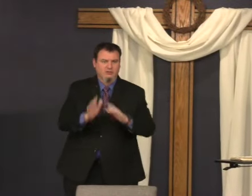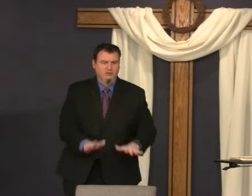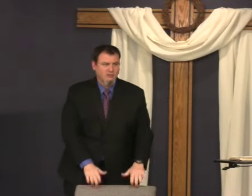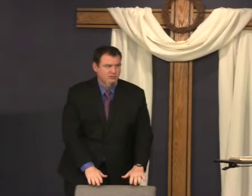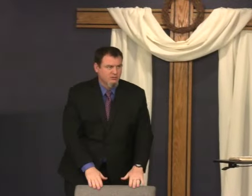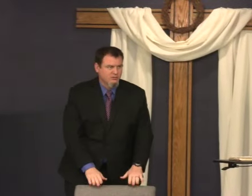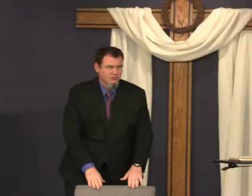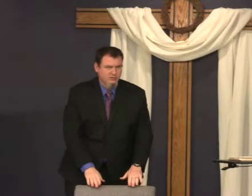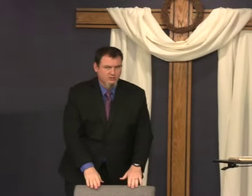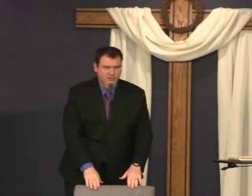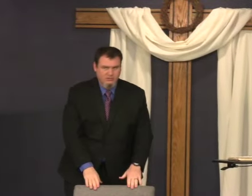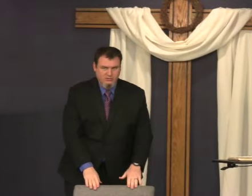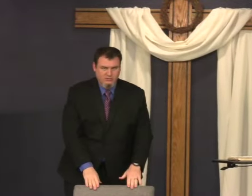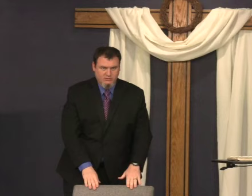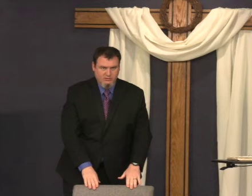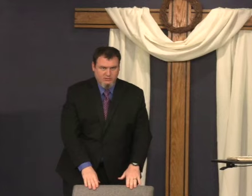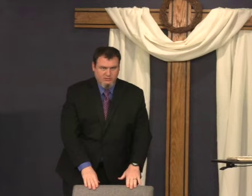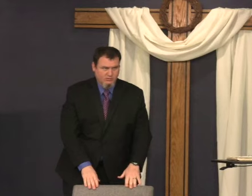Okay, this is Jesus.